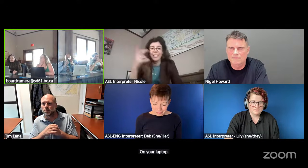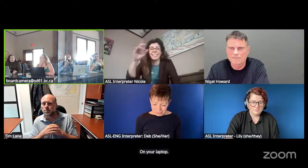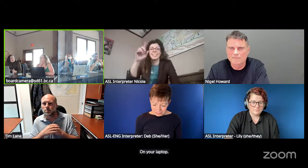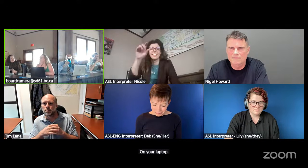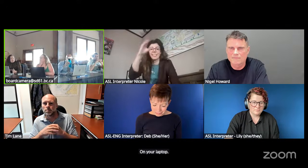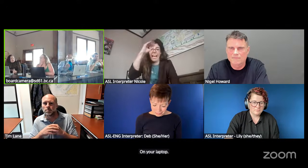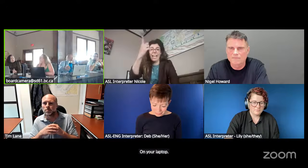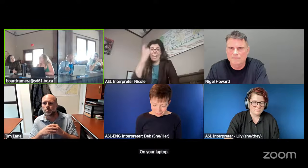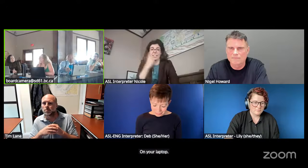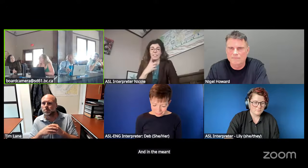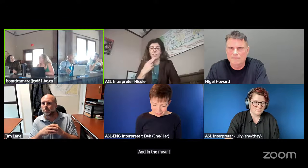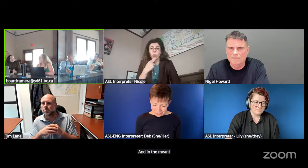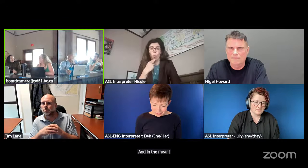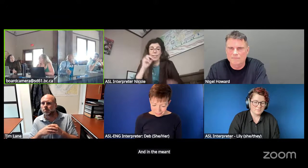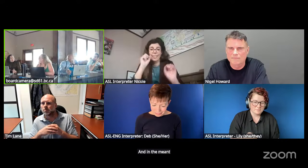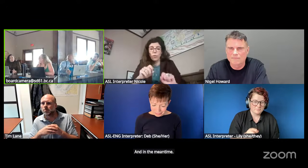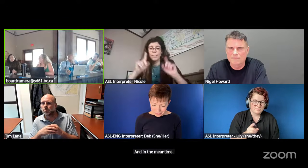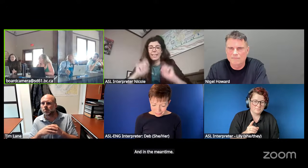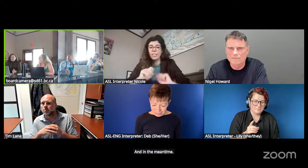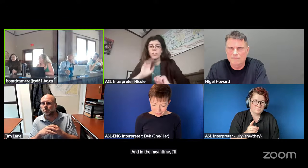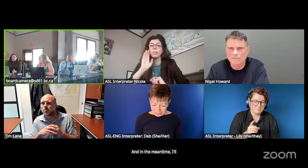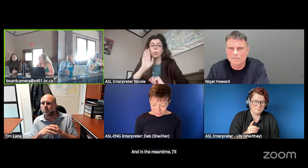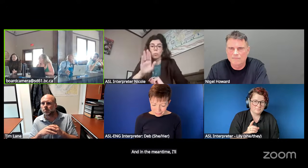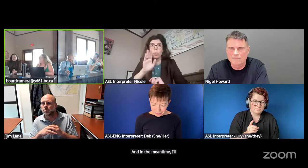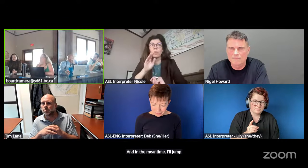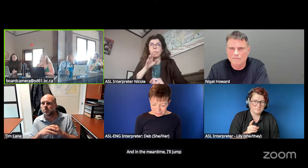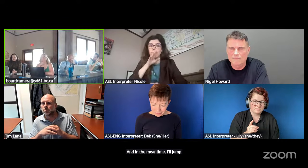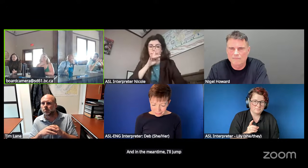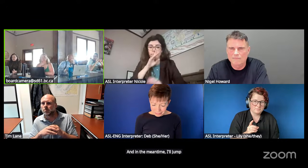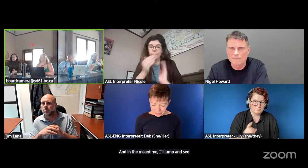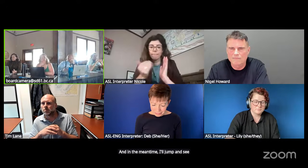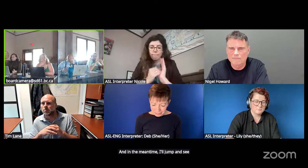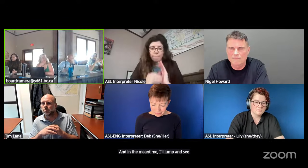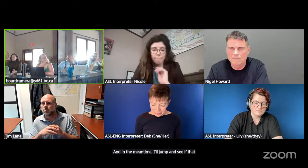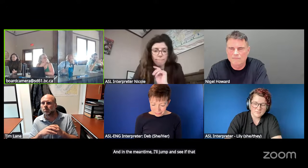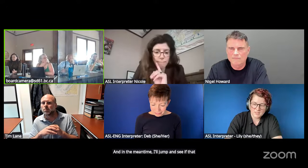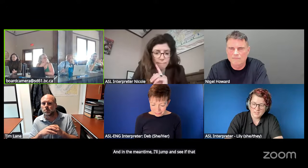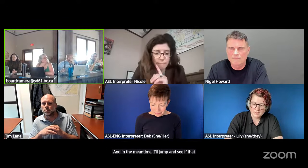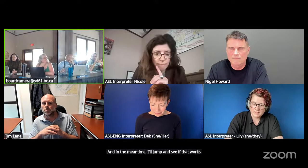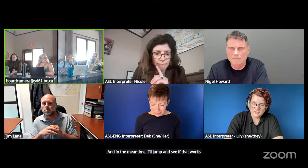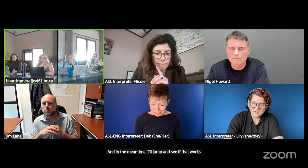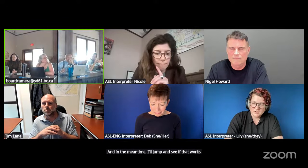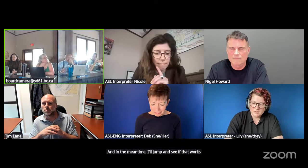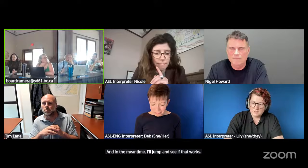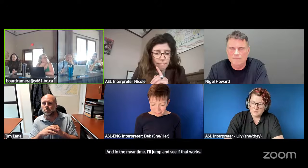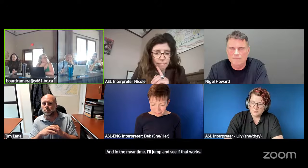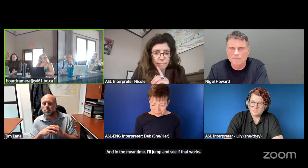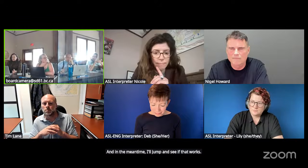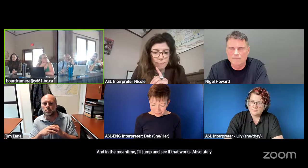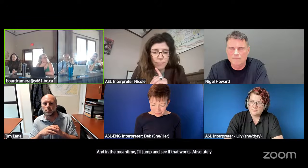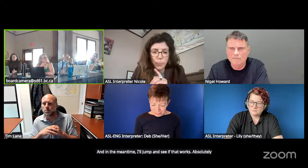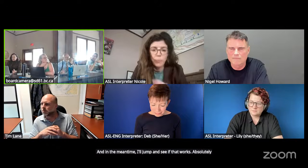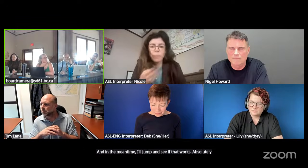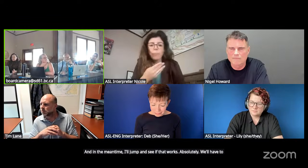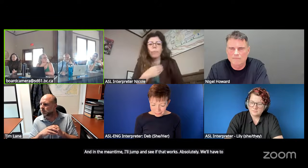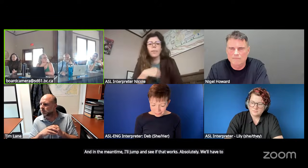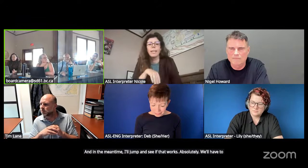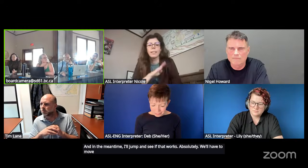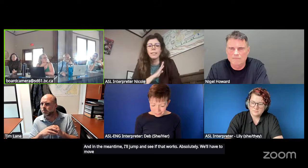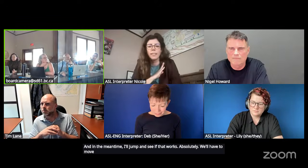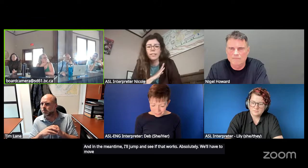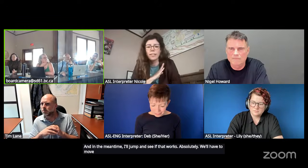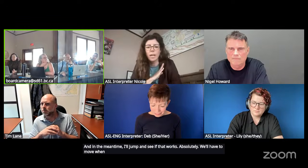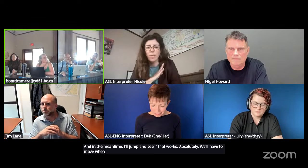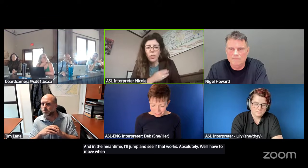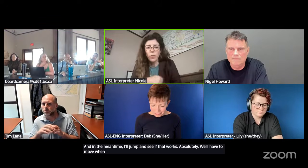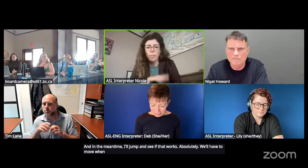And in the meantime, I'll join and see if that works. Absolutely, you'll have to mute when you are